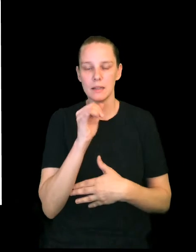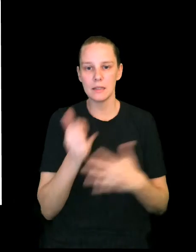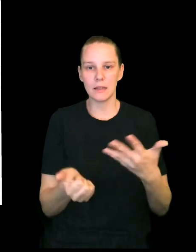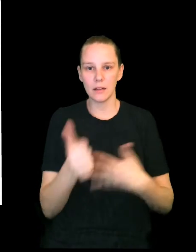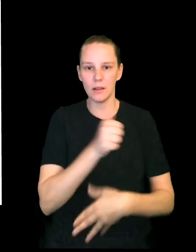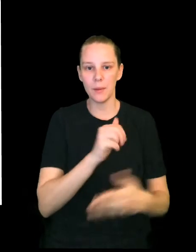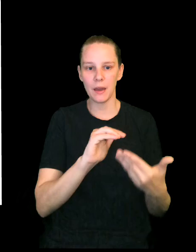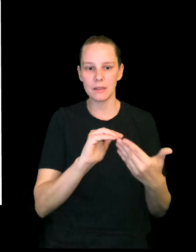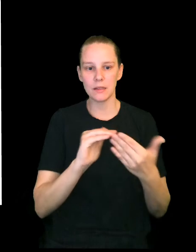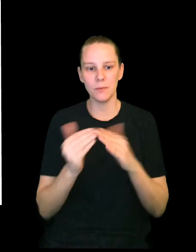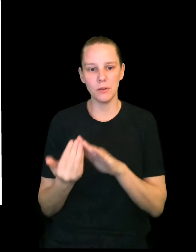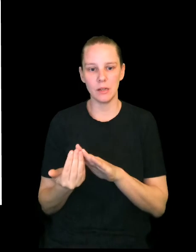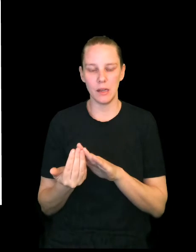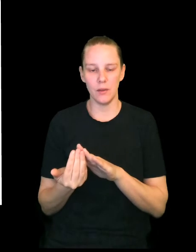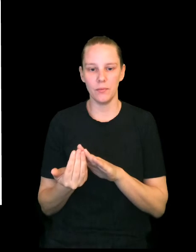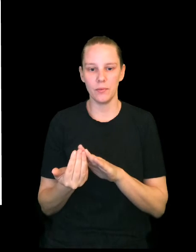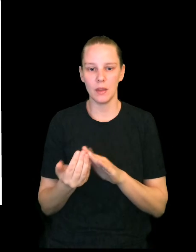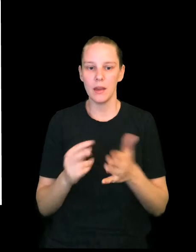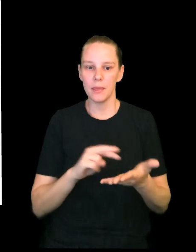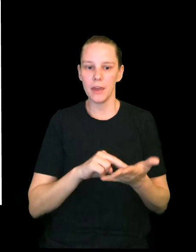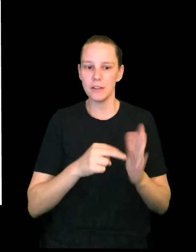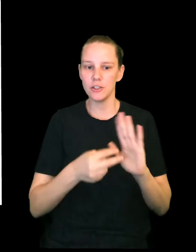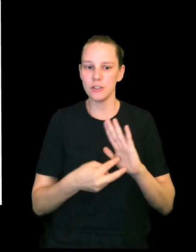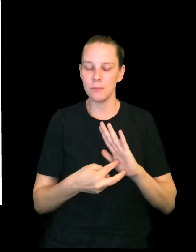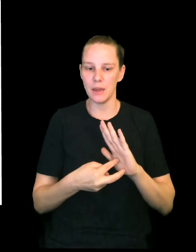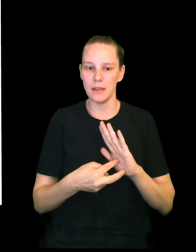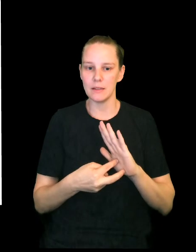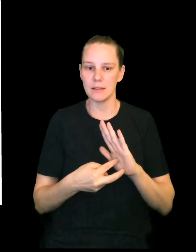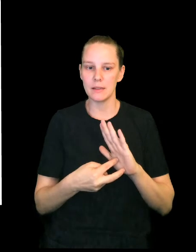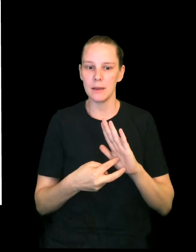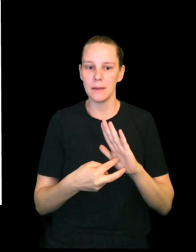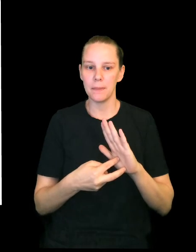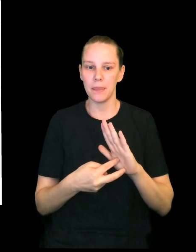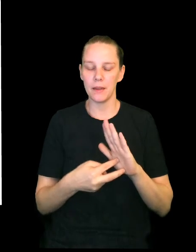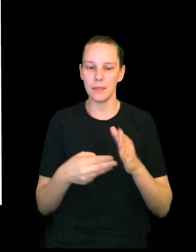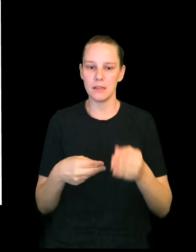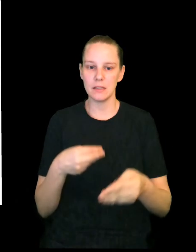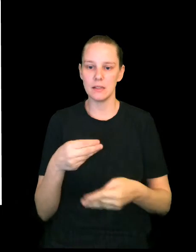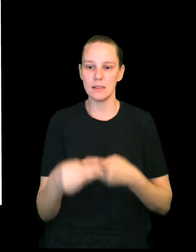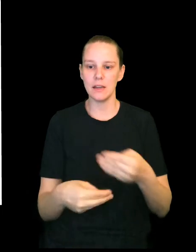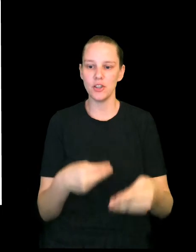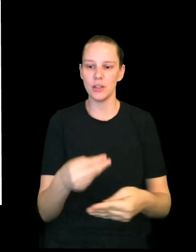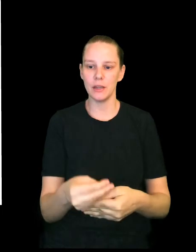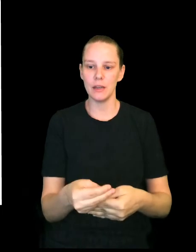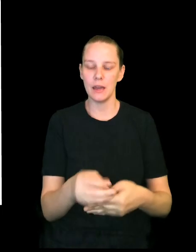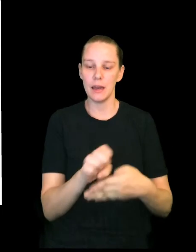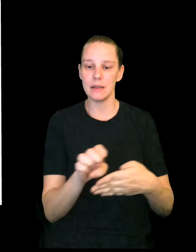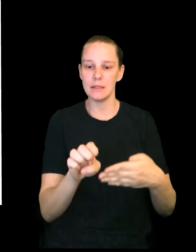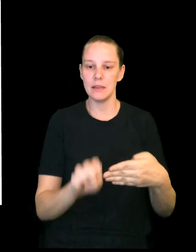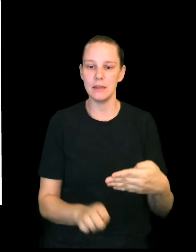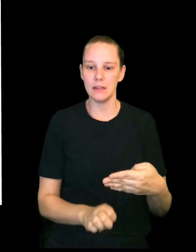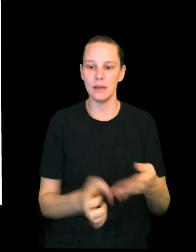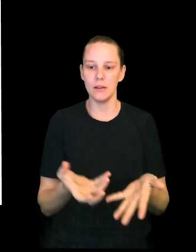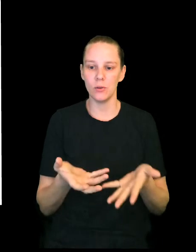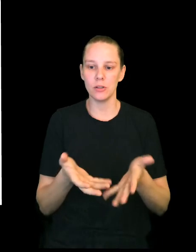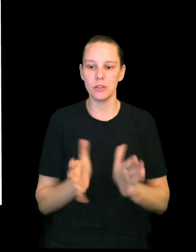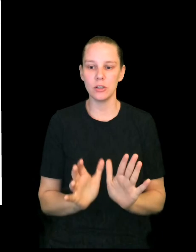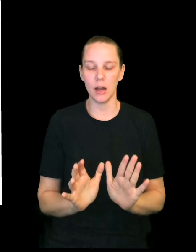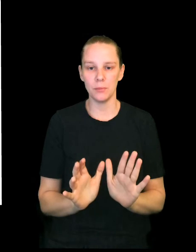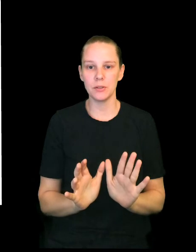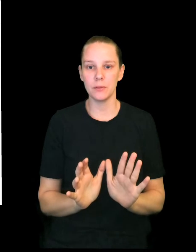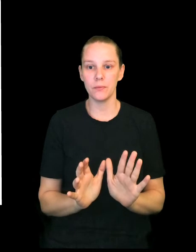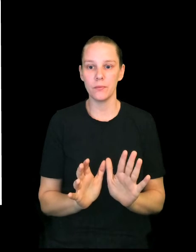What is the climax community? That just means that the succession has ended